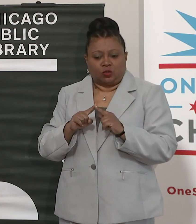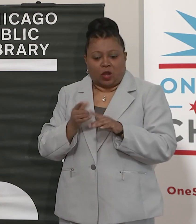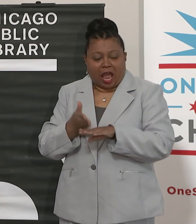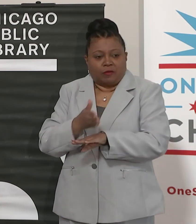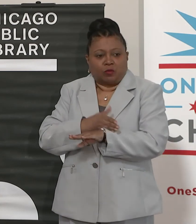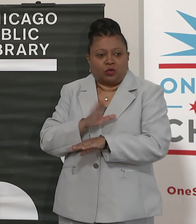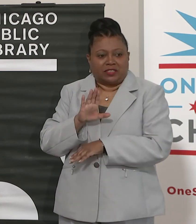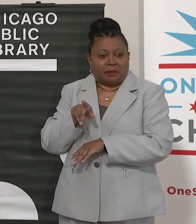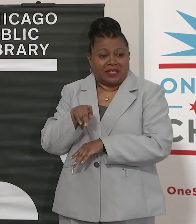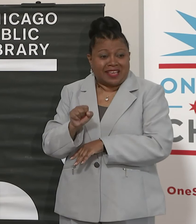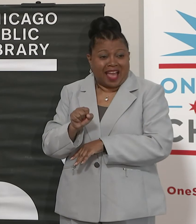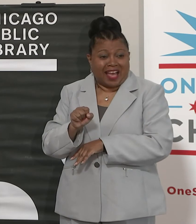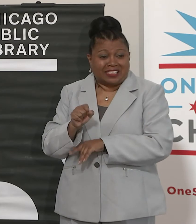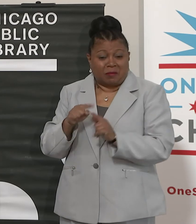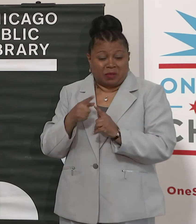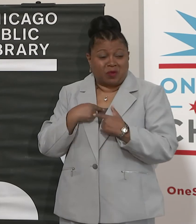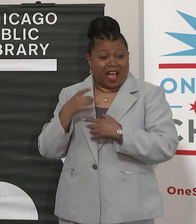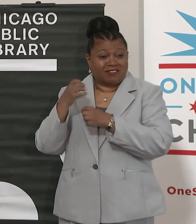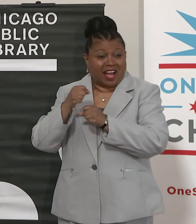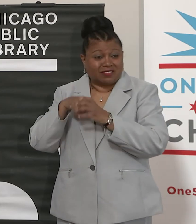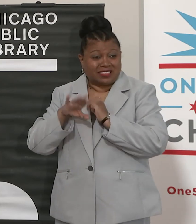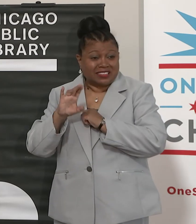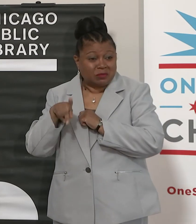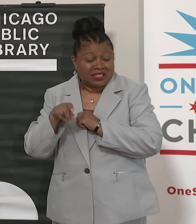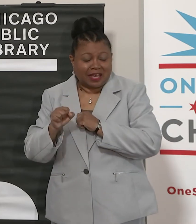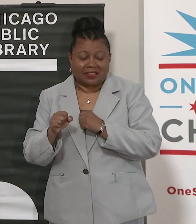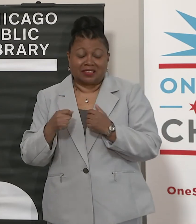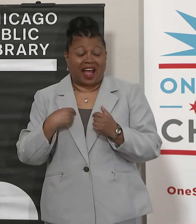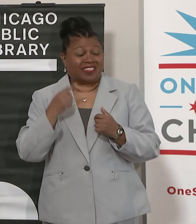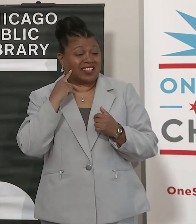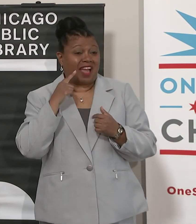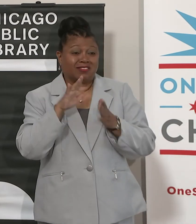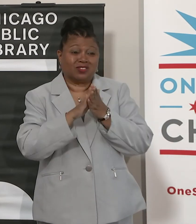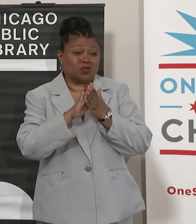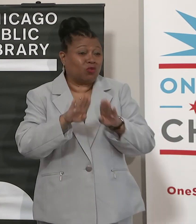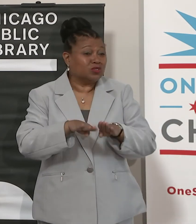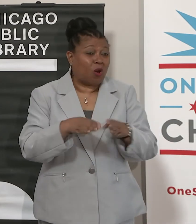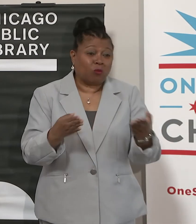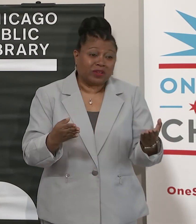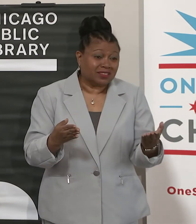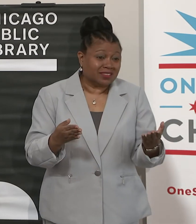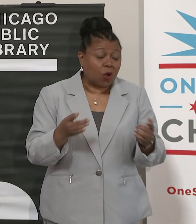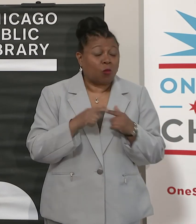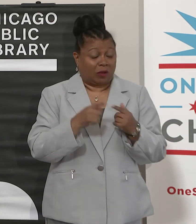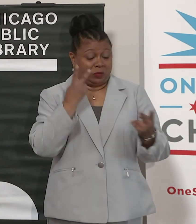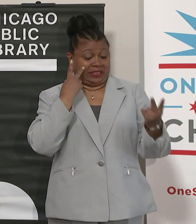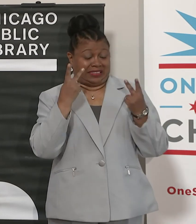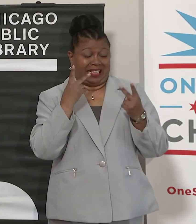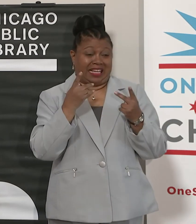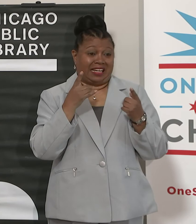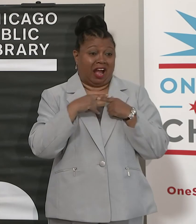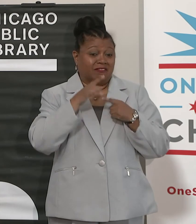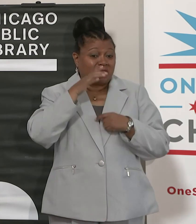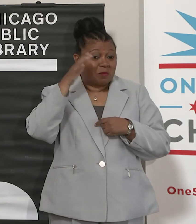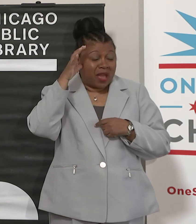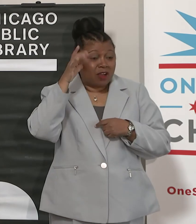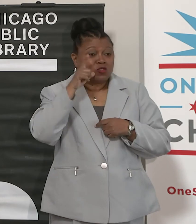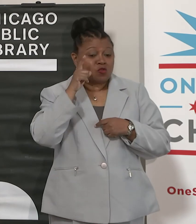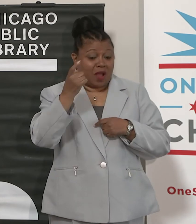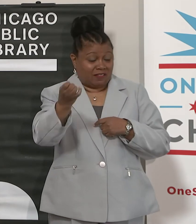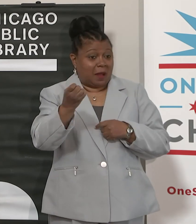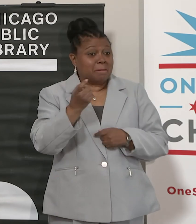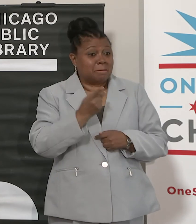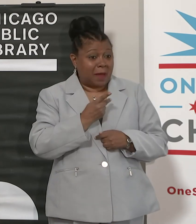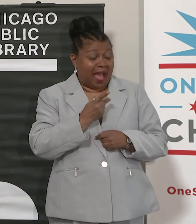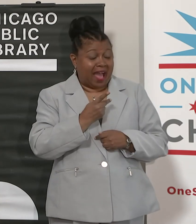Chicago public schools so more people actually have confidence in them? Well, I think we got to get schools open. What we've seen amongst the parents who have come